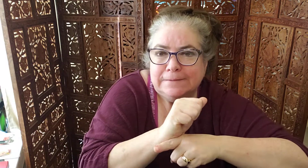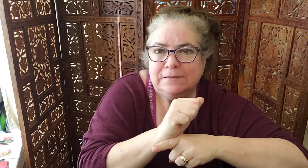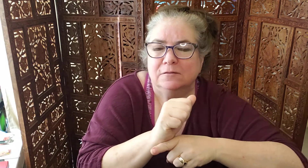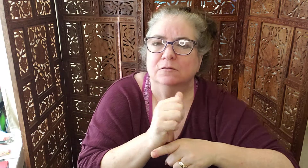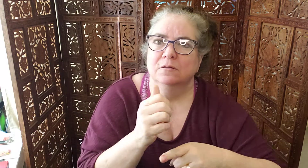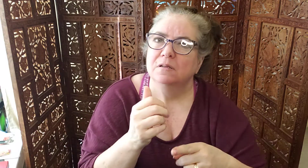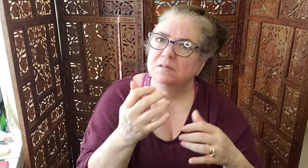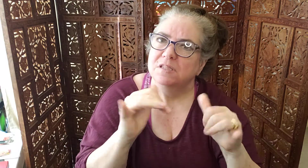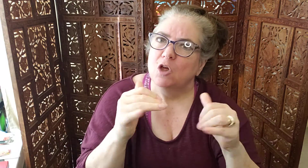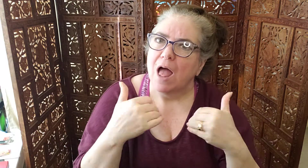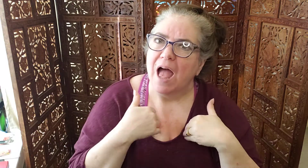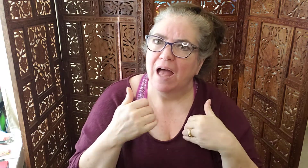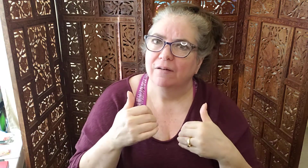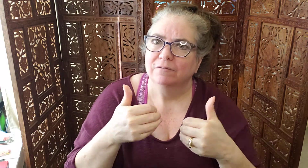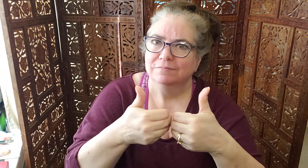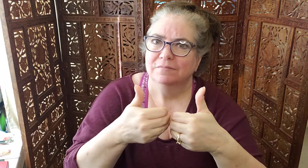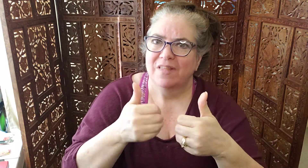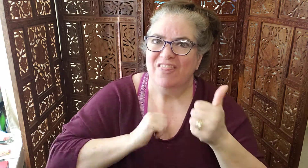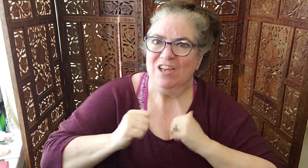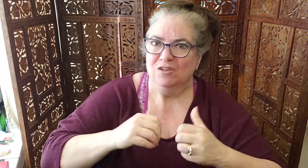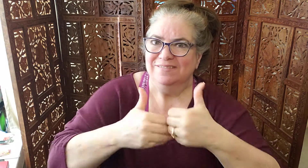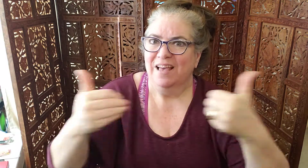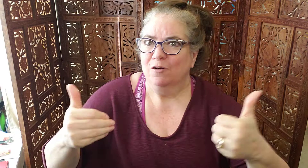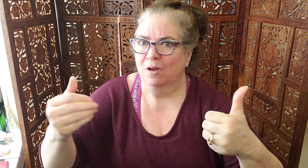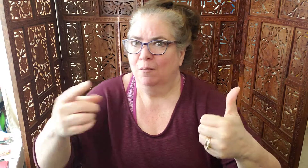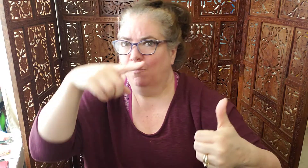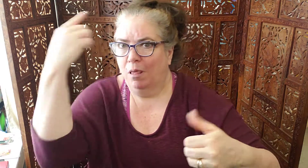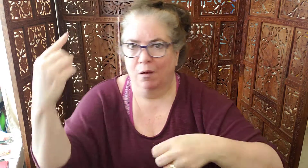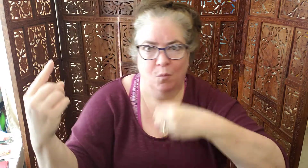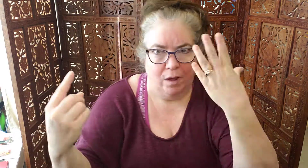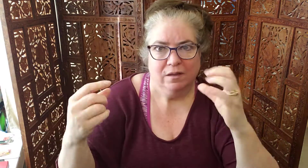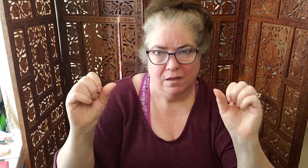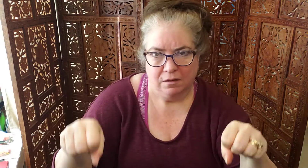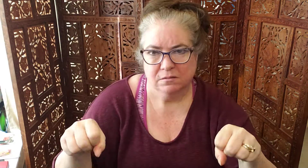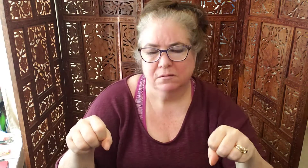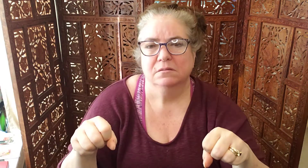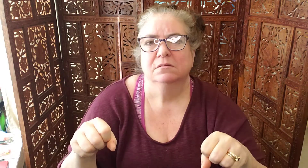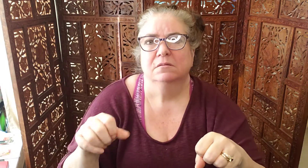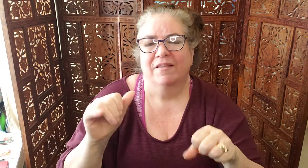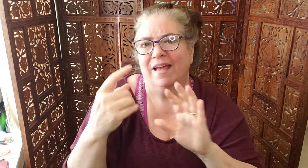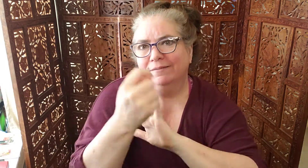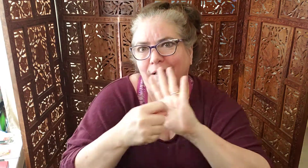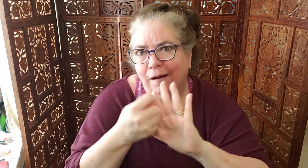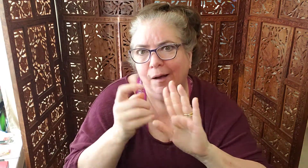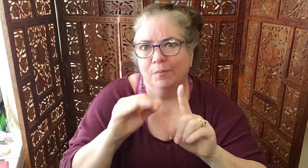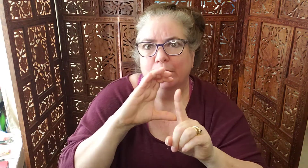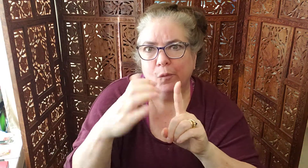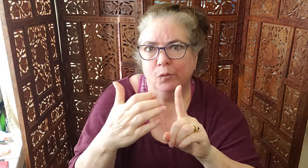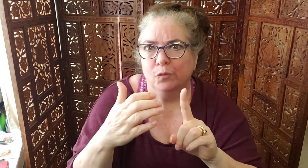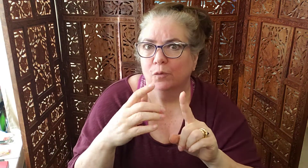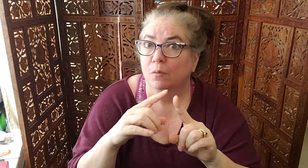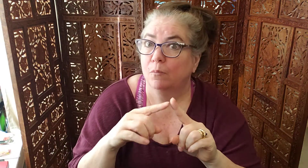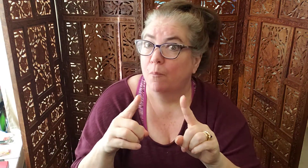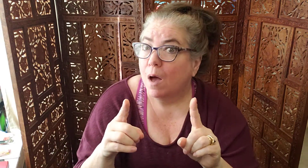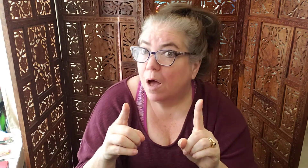course, for this era and this time and this culture, but the theaters were there and